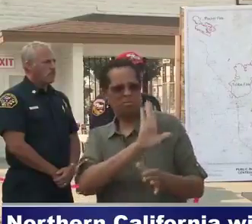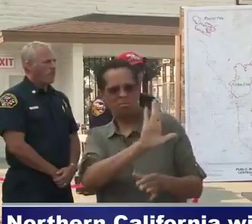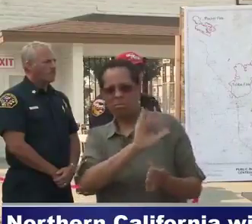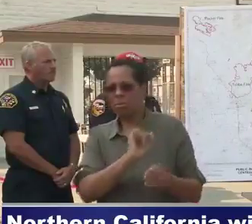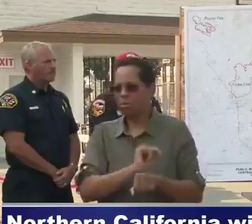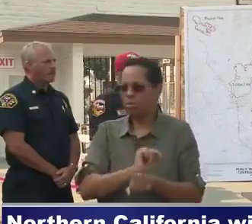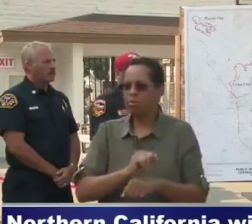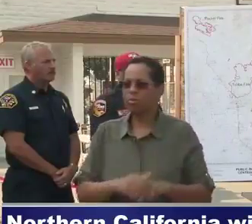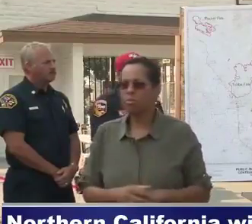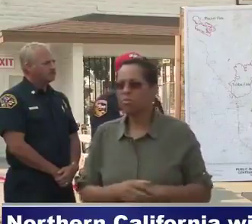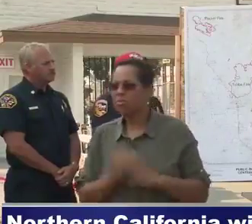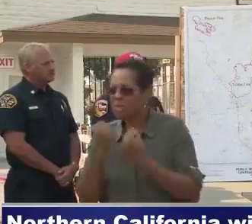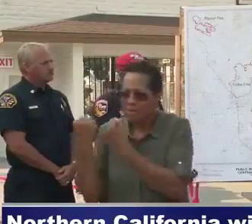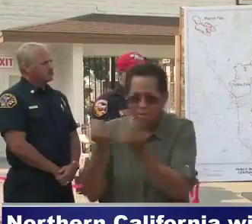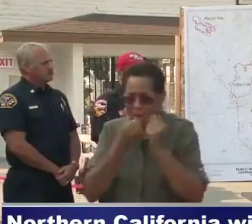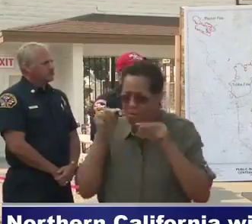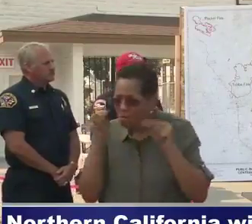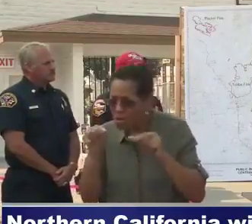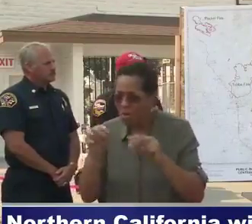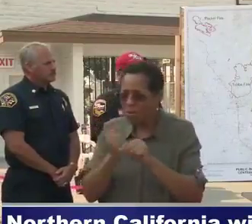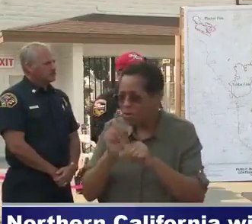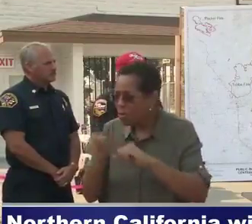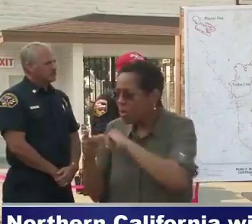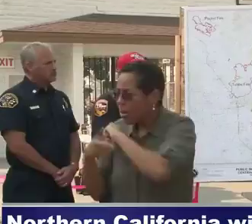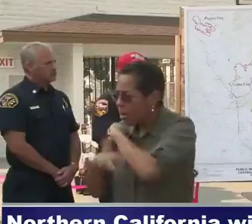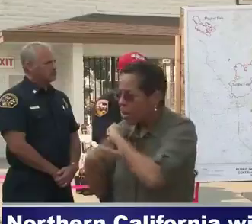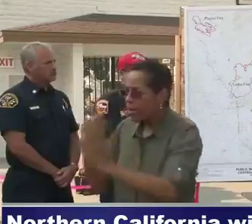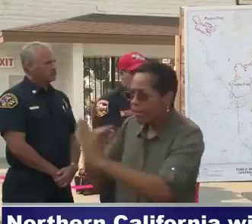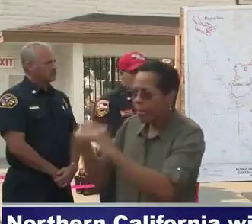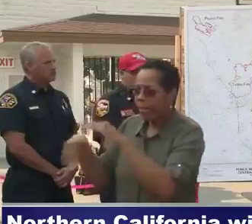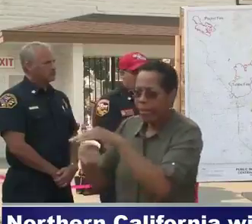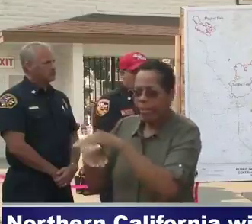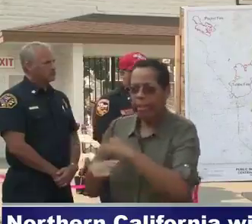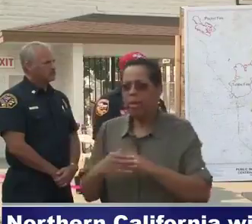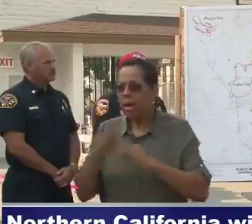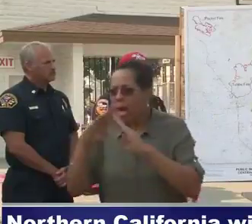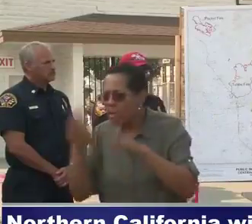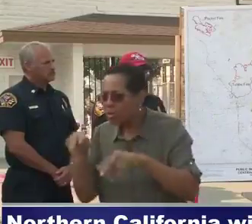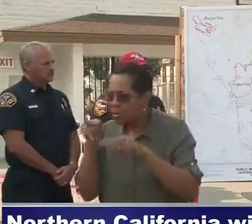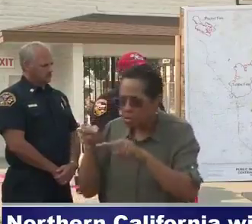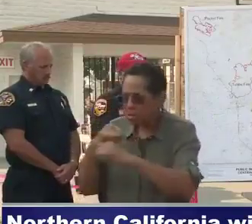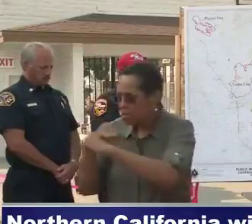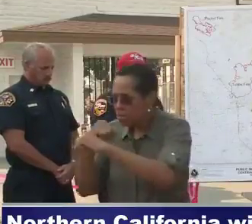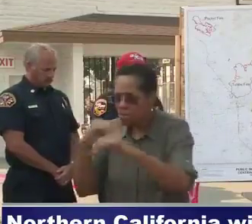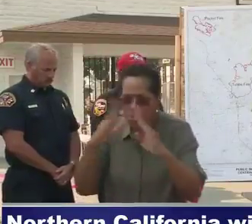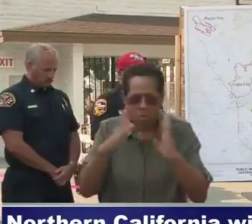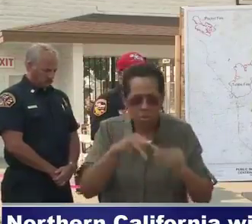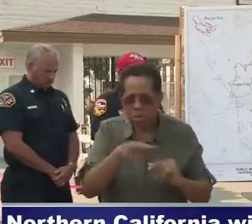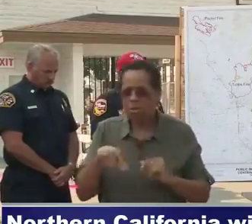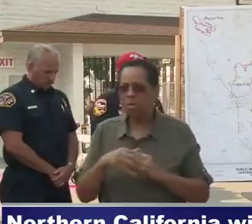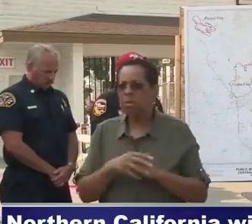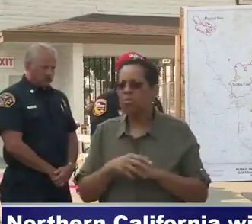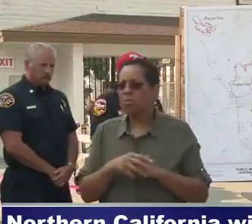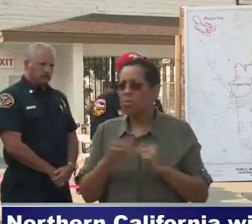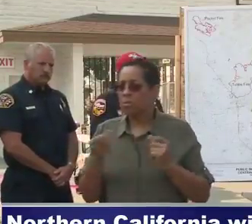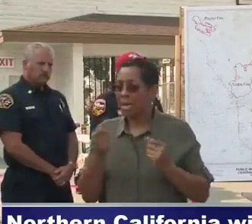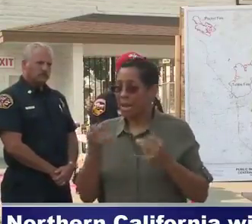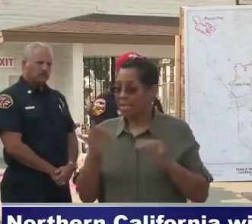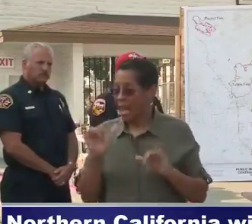patrol to help with looting and secure your property of those houses that still stand but remain in evacuation zones.